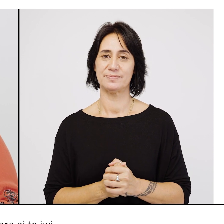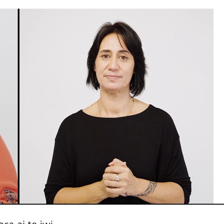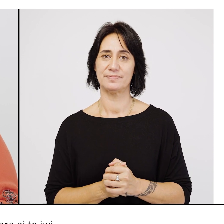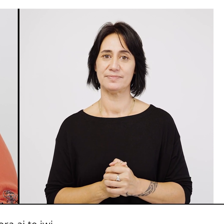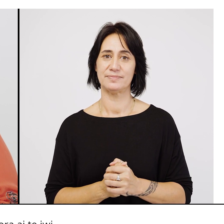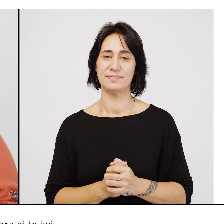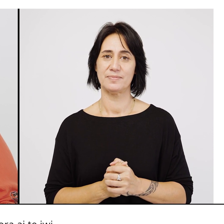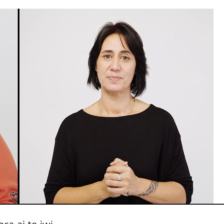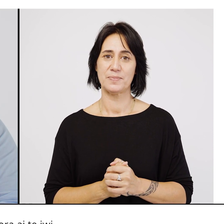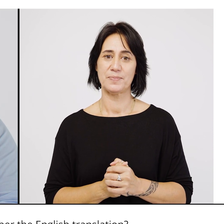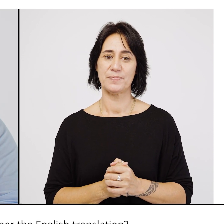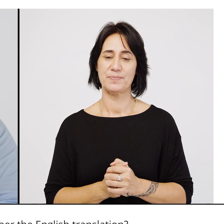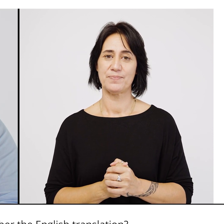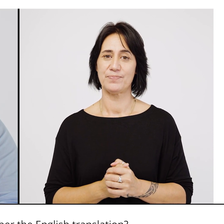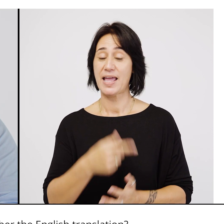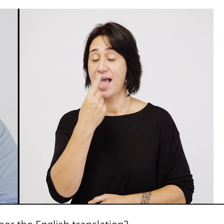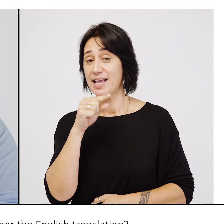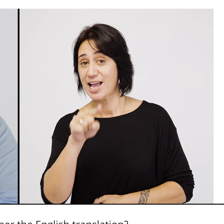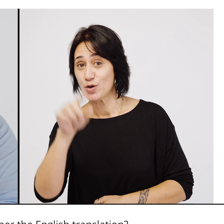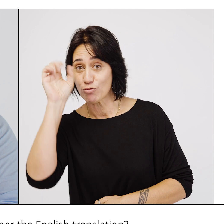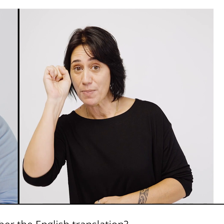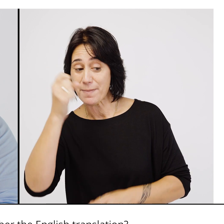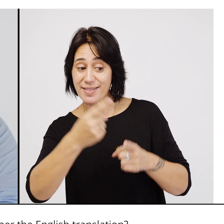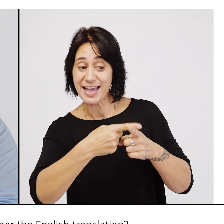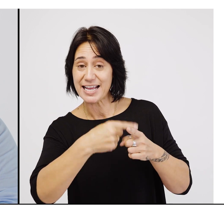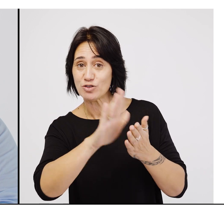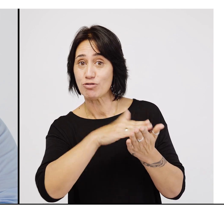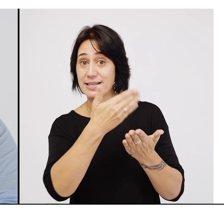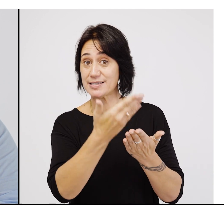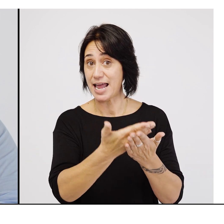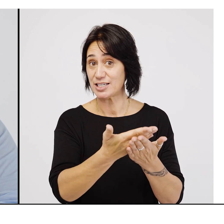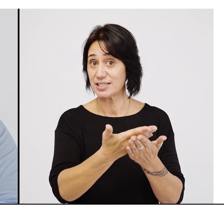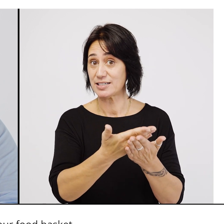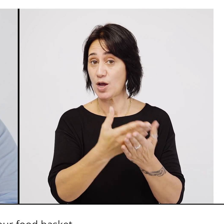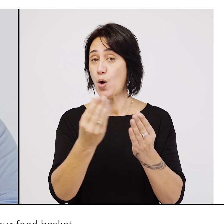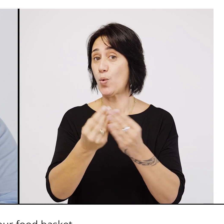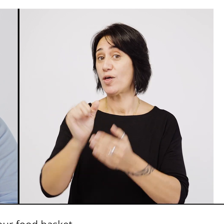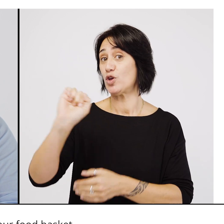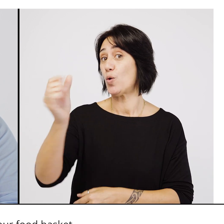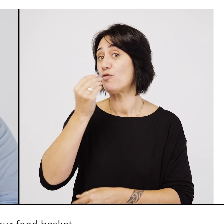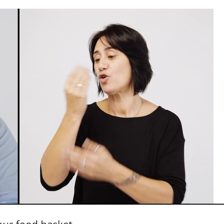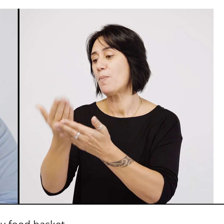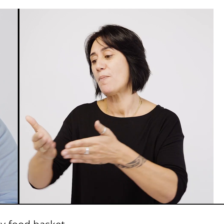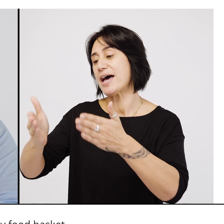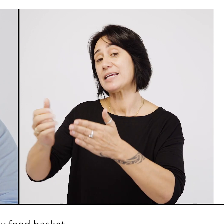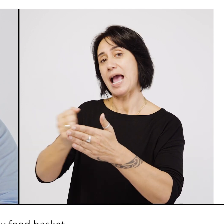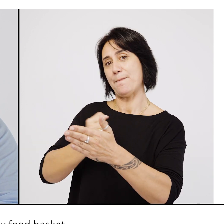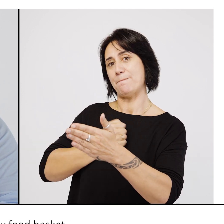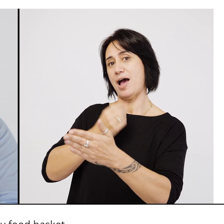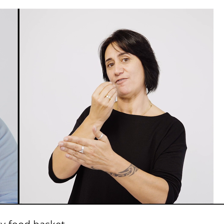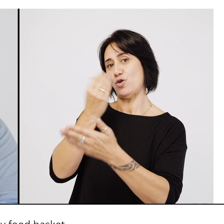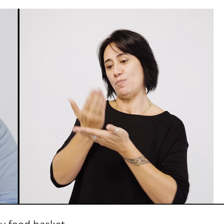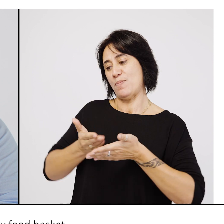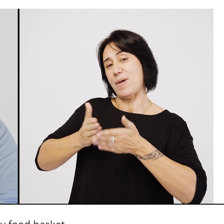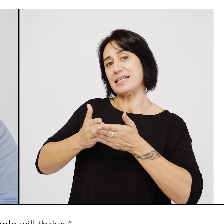ora ai te iwi. So can you remember the English translation? With your food basket and my